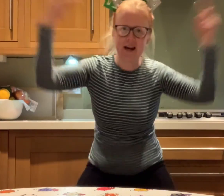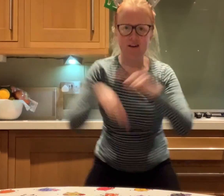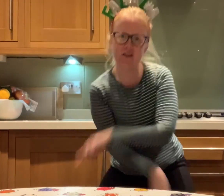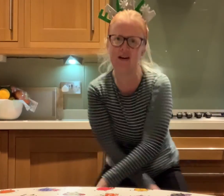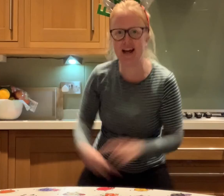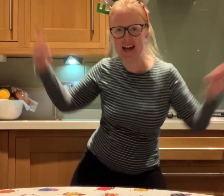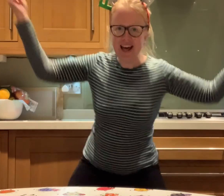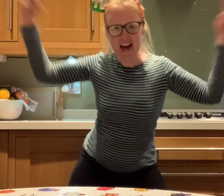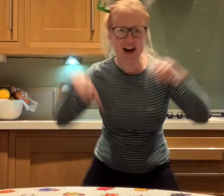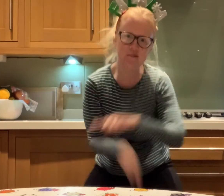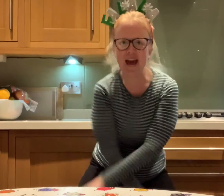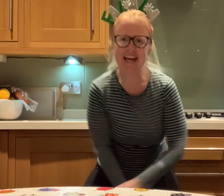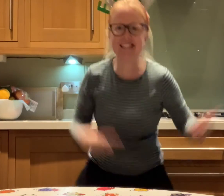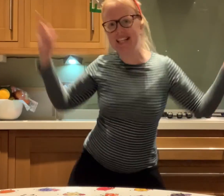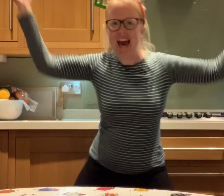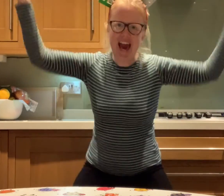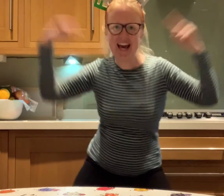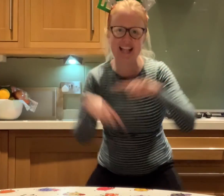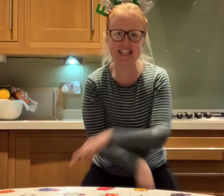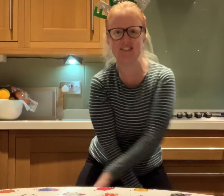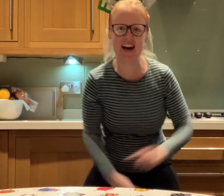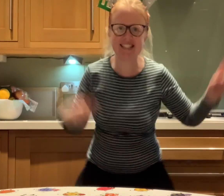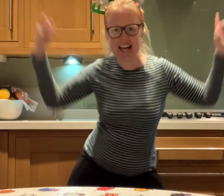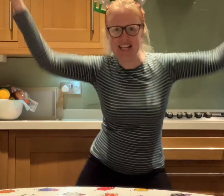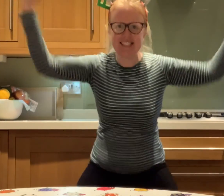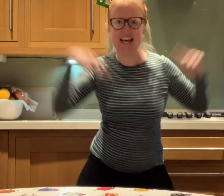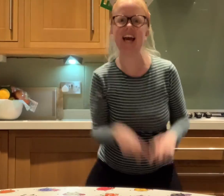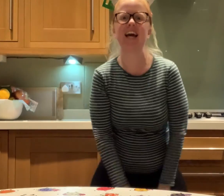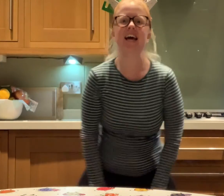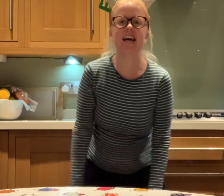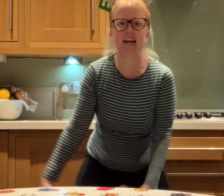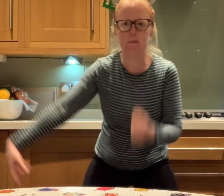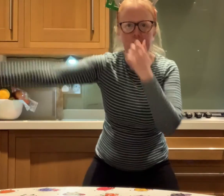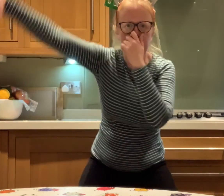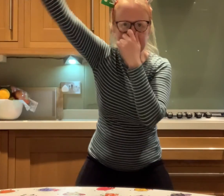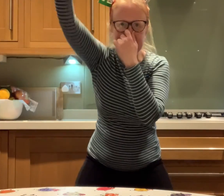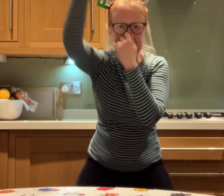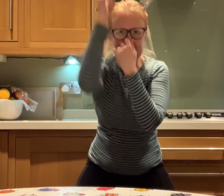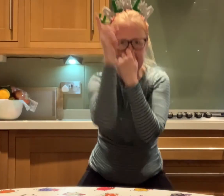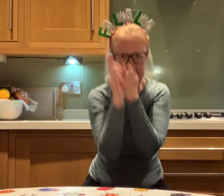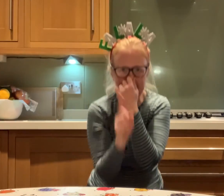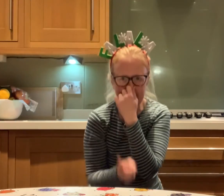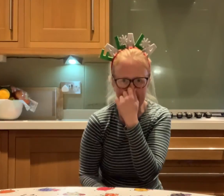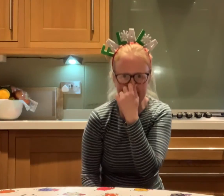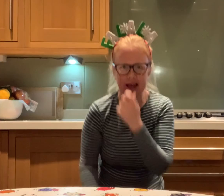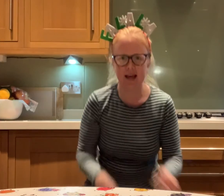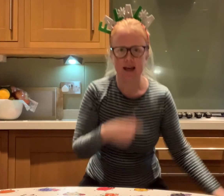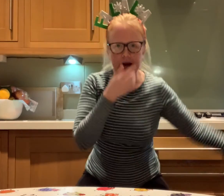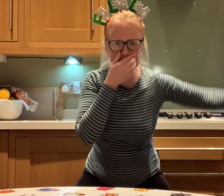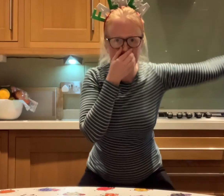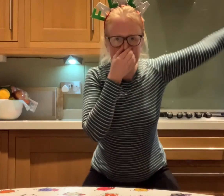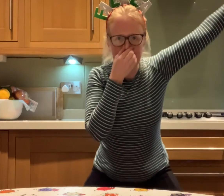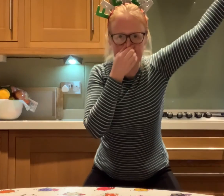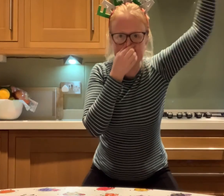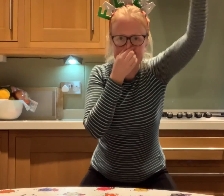wiggle. Amazing. That's fantastic. Can we go under the sea? Can we do it again under the